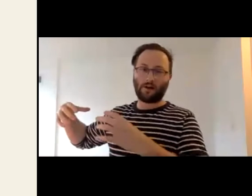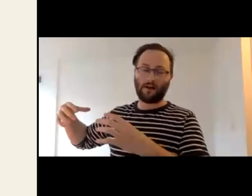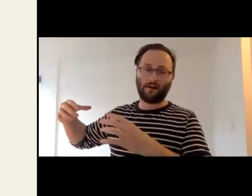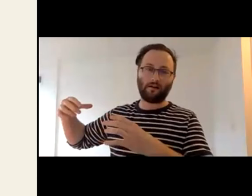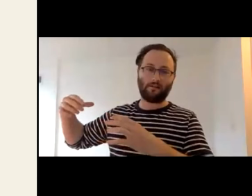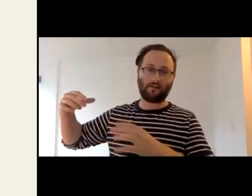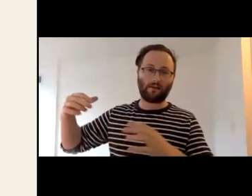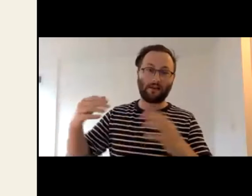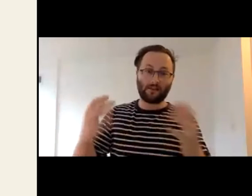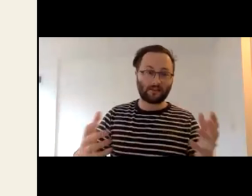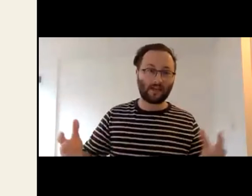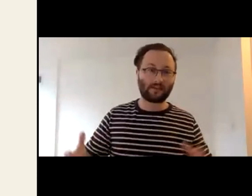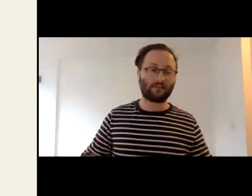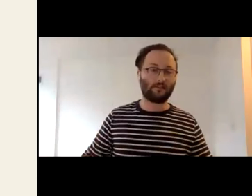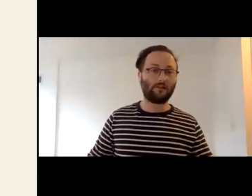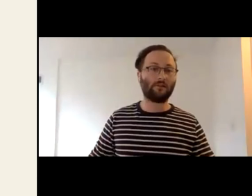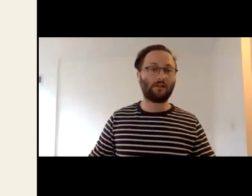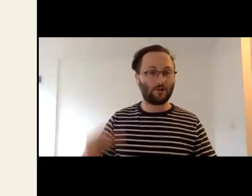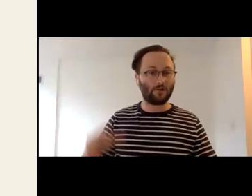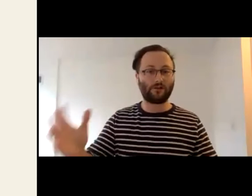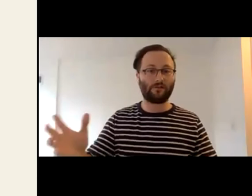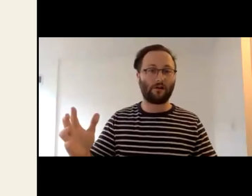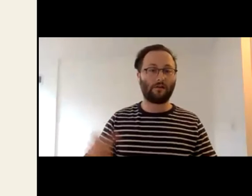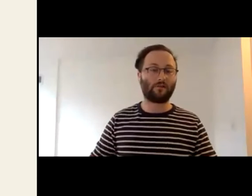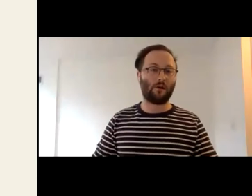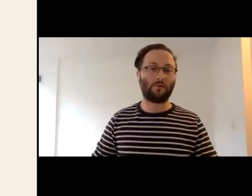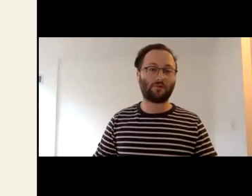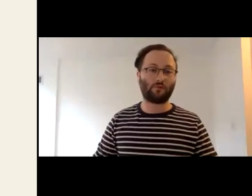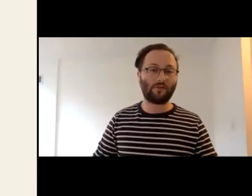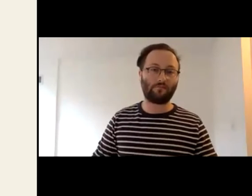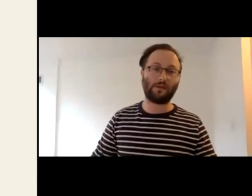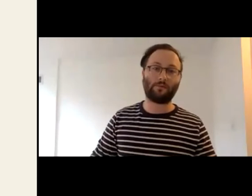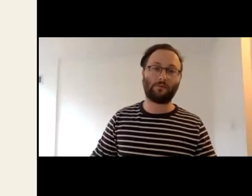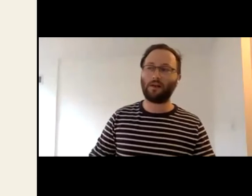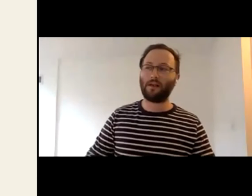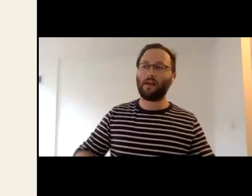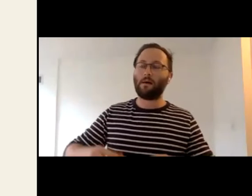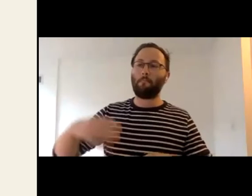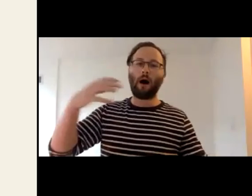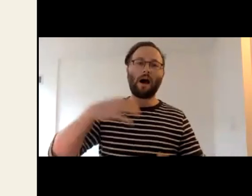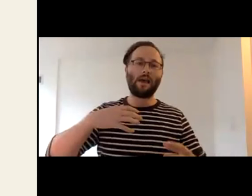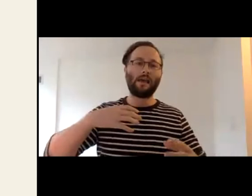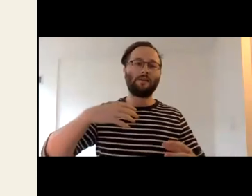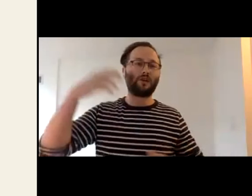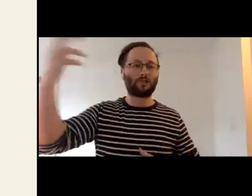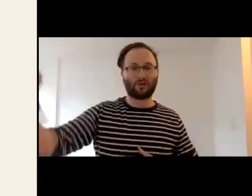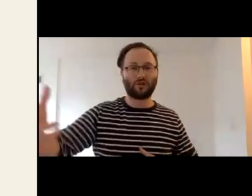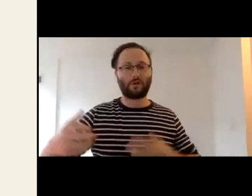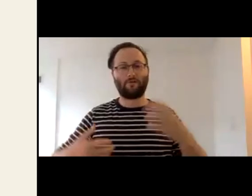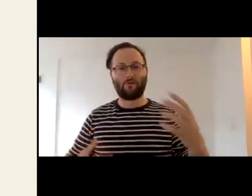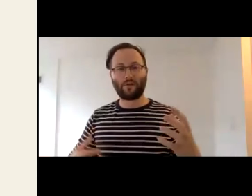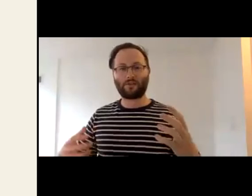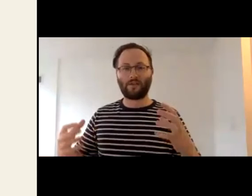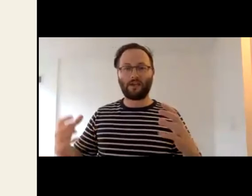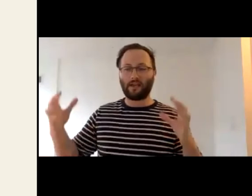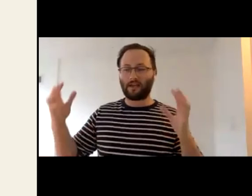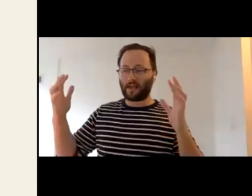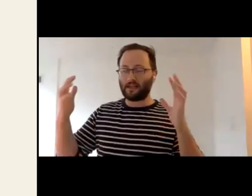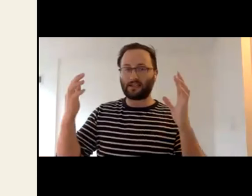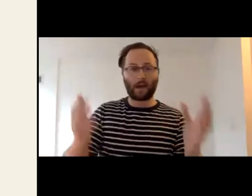here, in this case, literally hundreds of kilometers away from people, my gestures, my